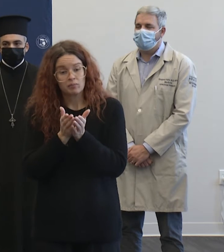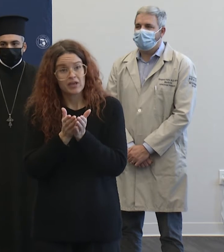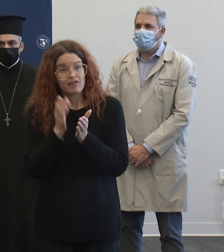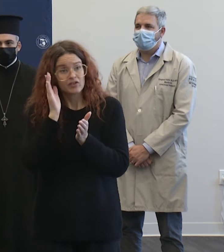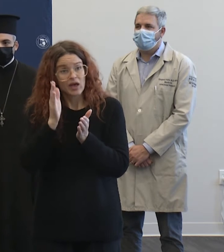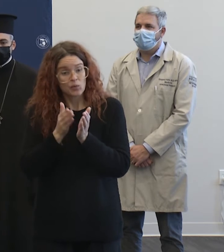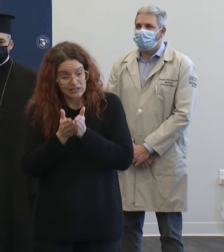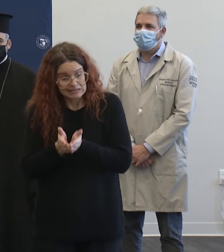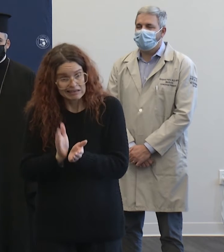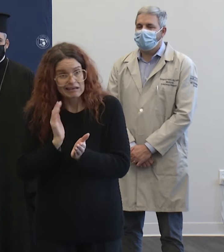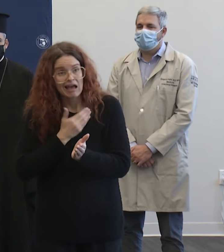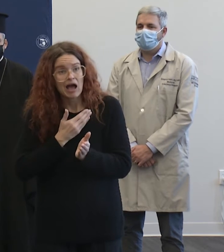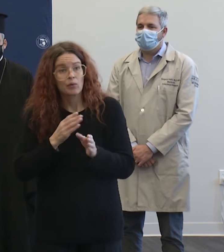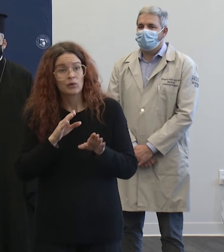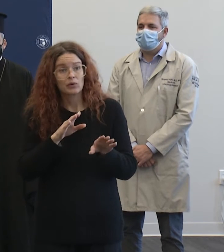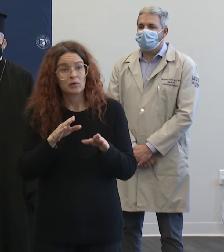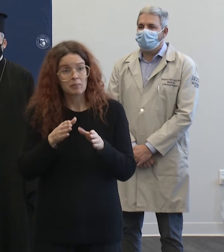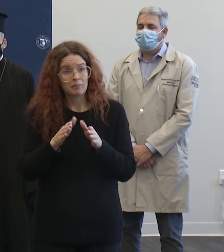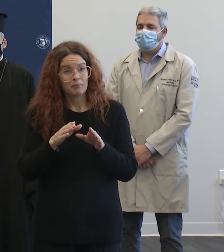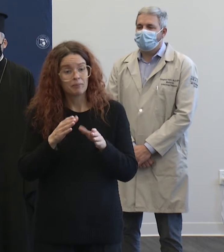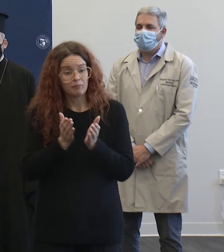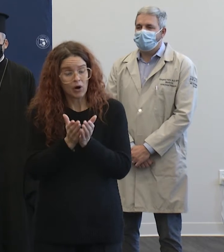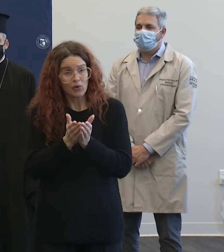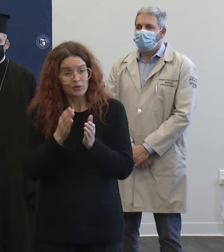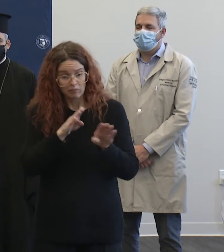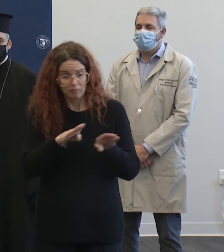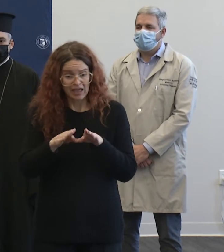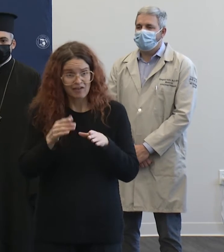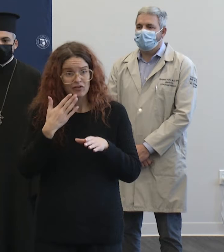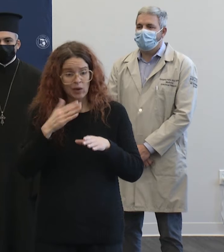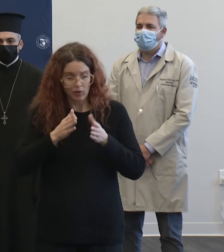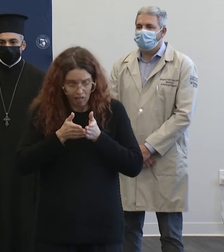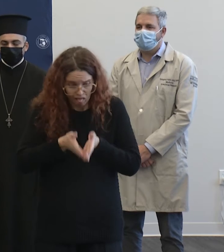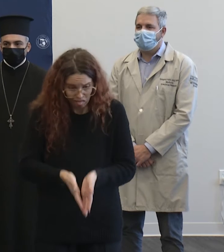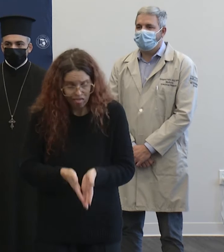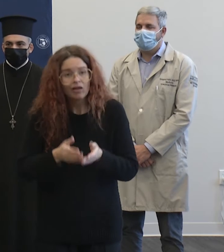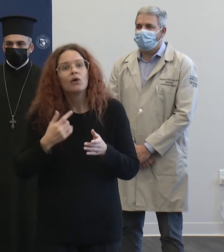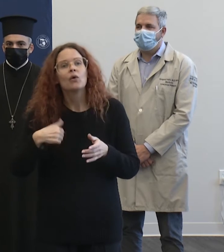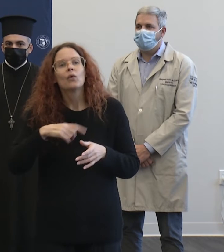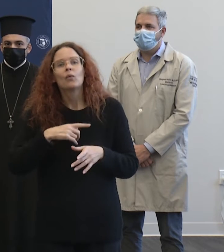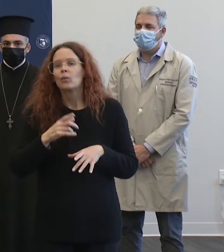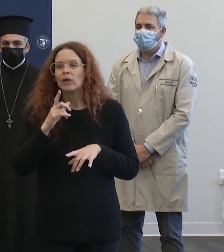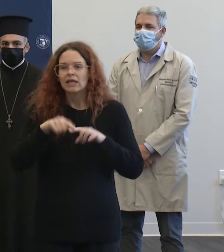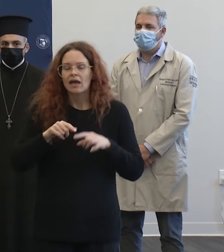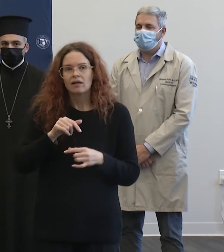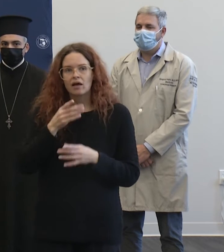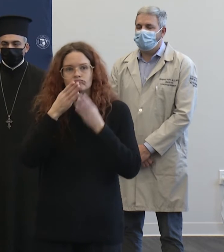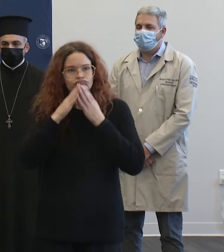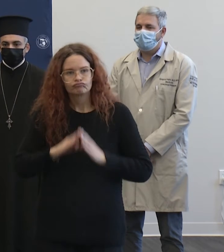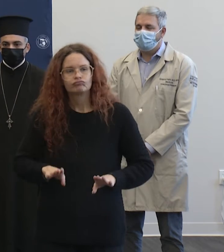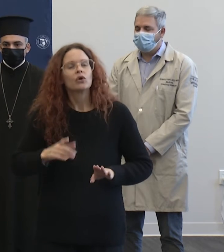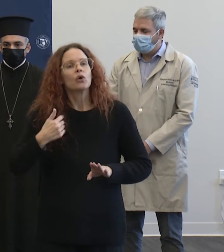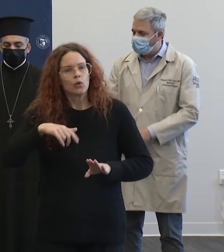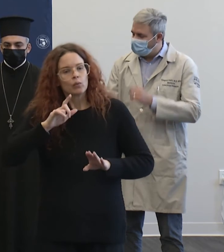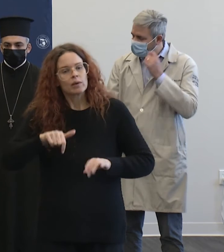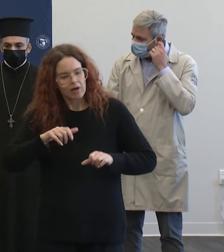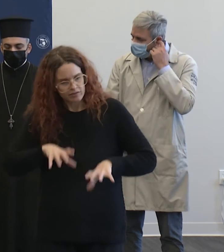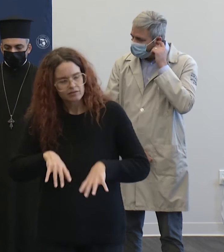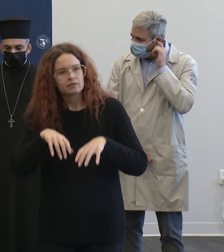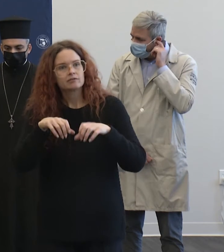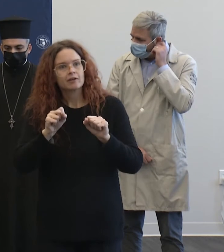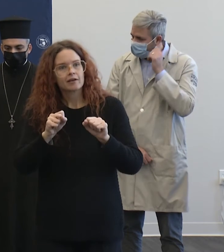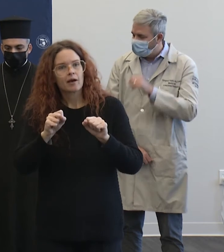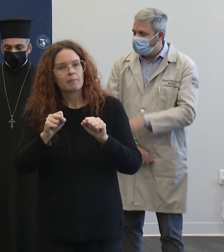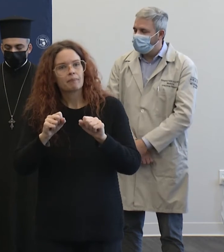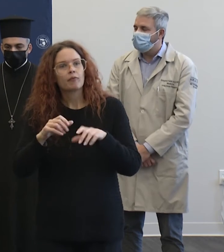boat should not be met with silence. The well-being of all of us is at stake. Positive